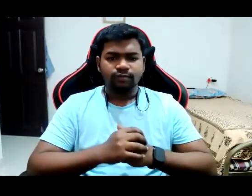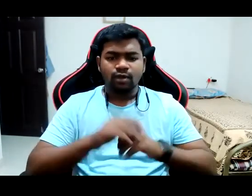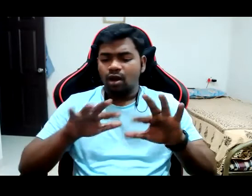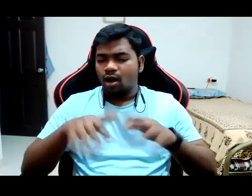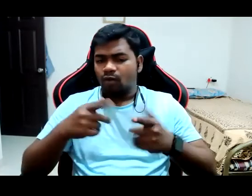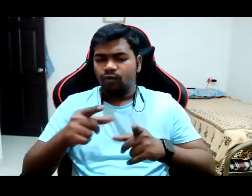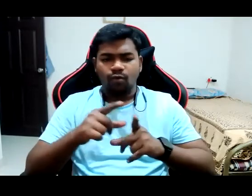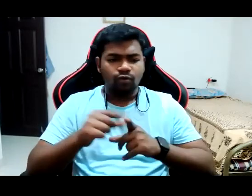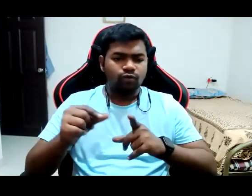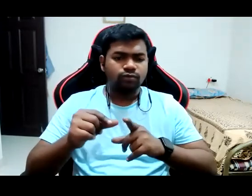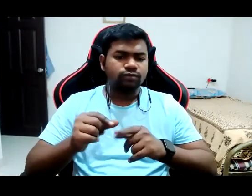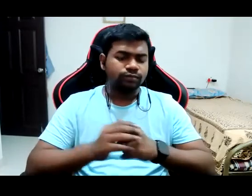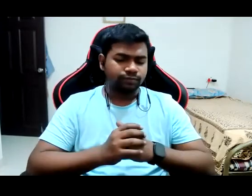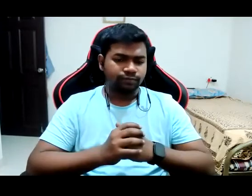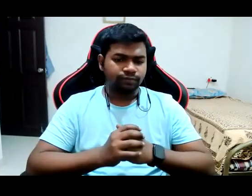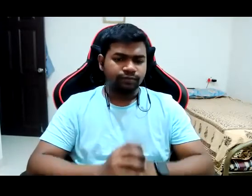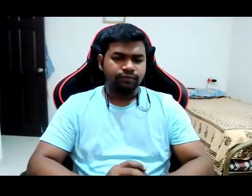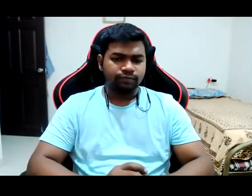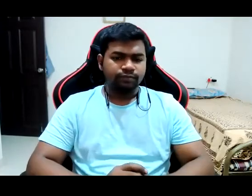want to go about solving that problem.